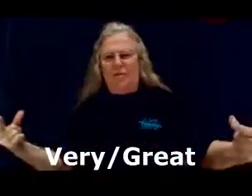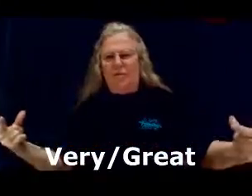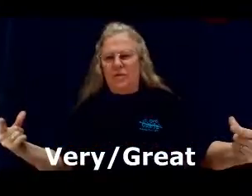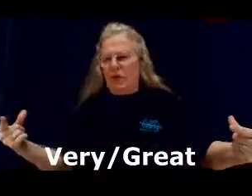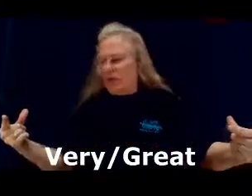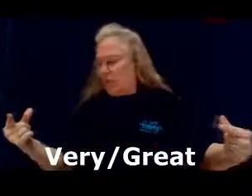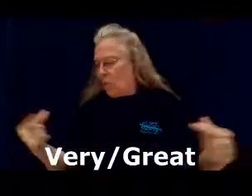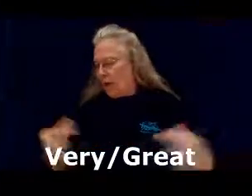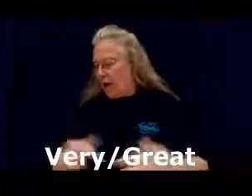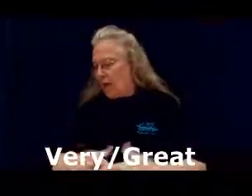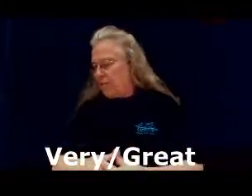take it way out.